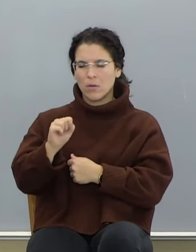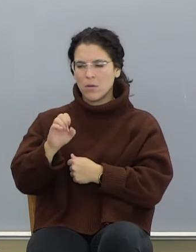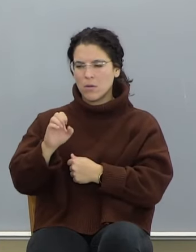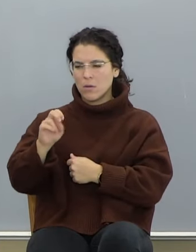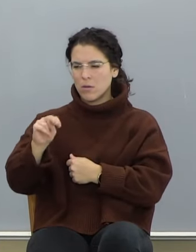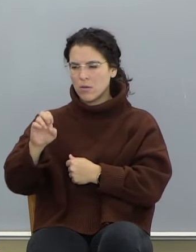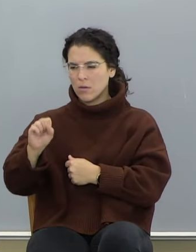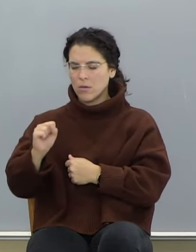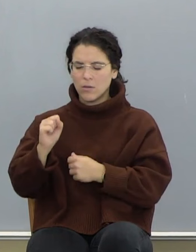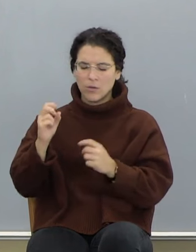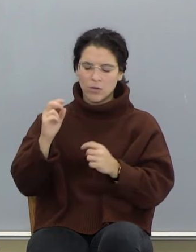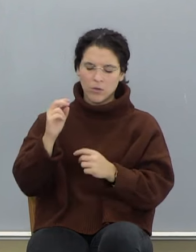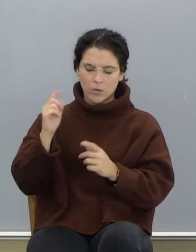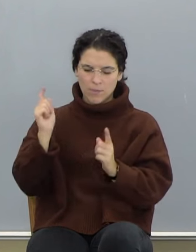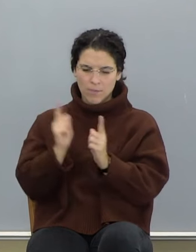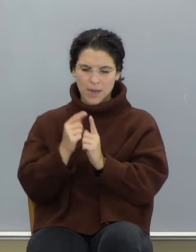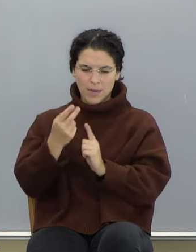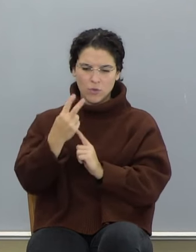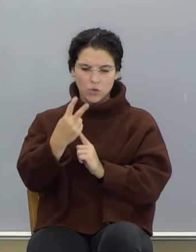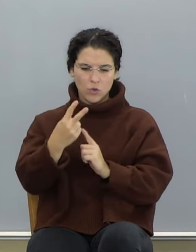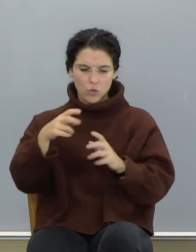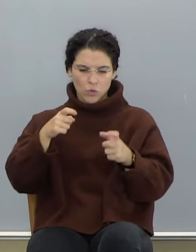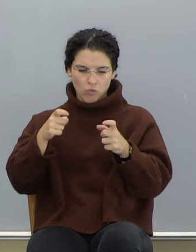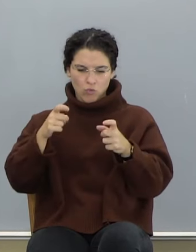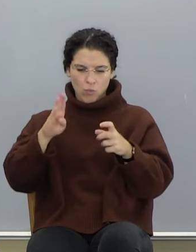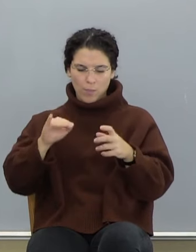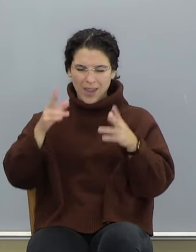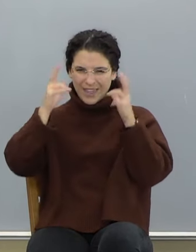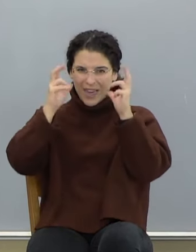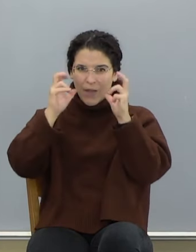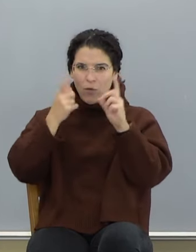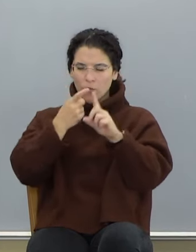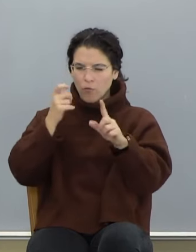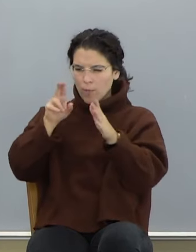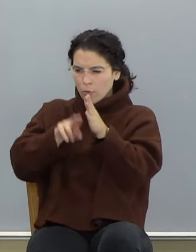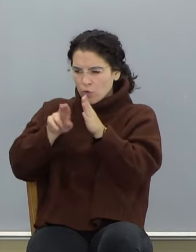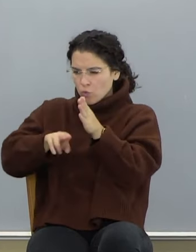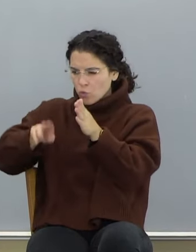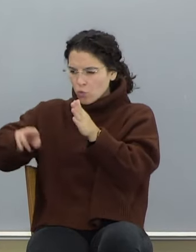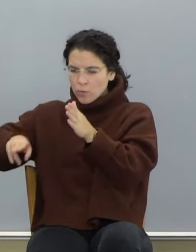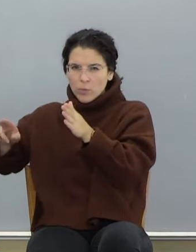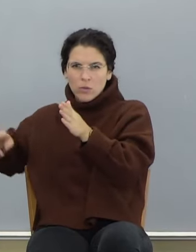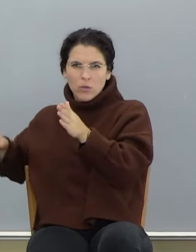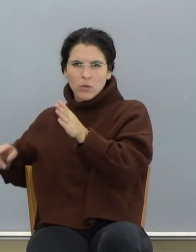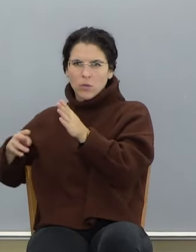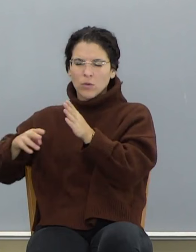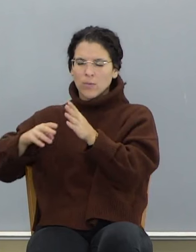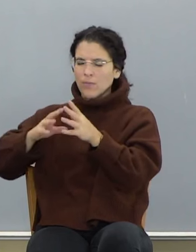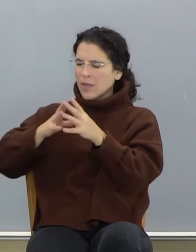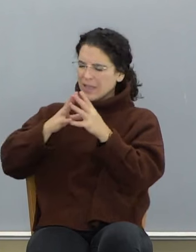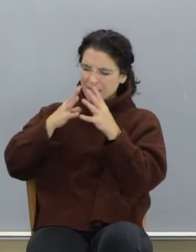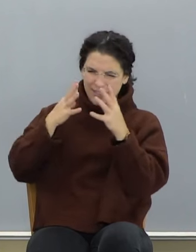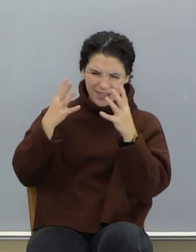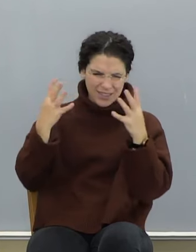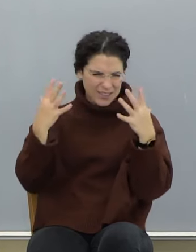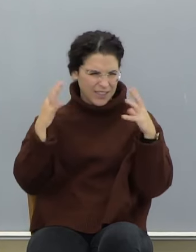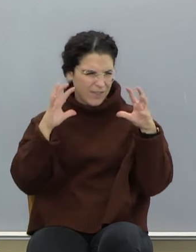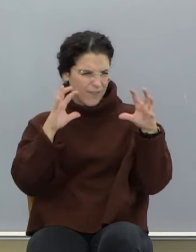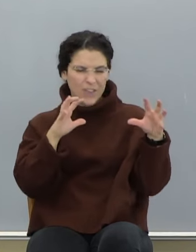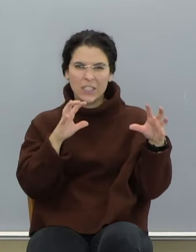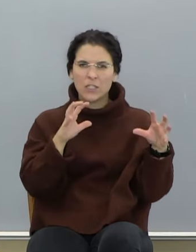two possessed with devils coming out of the tombs. Now notice, exceeding